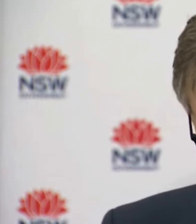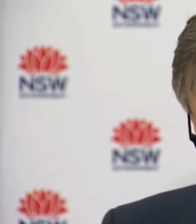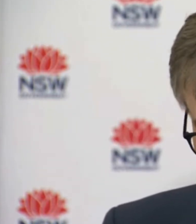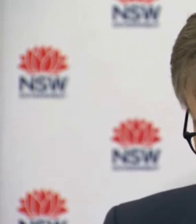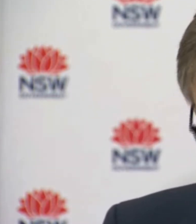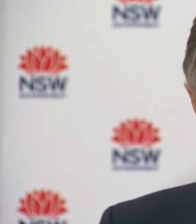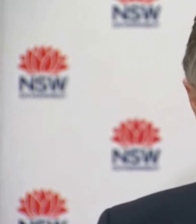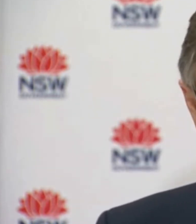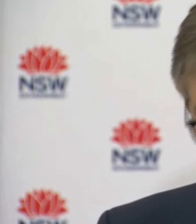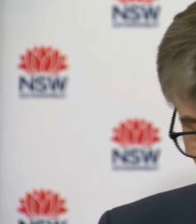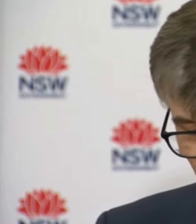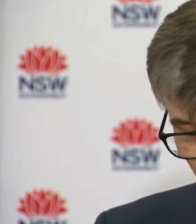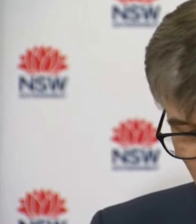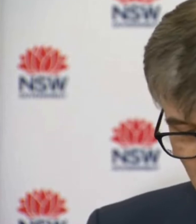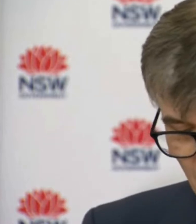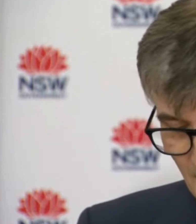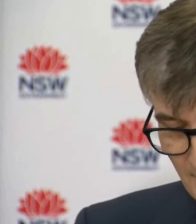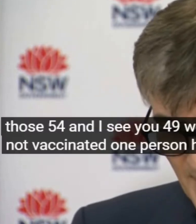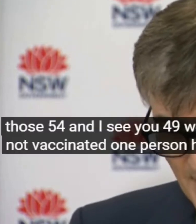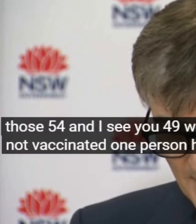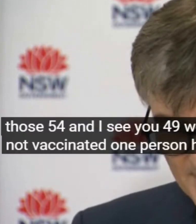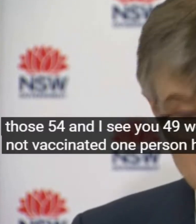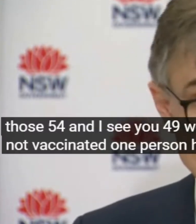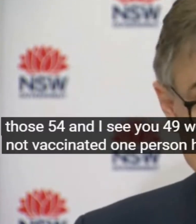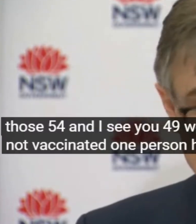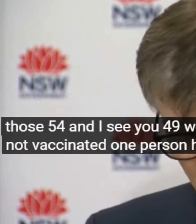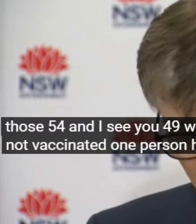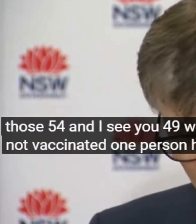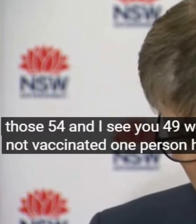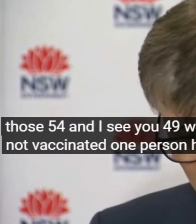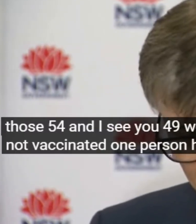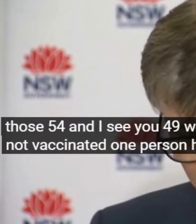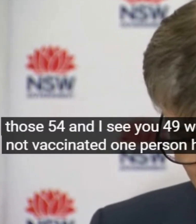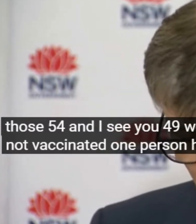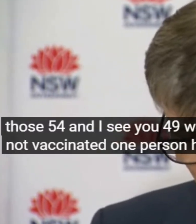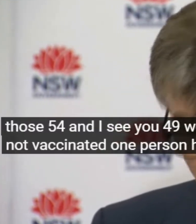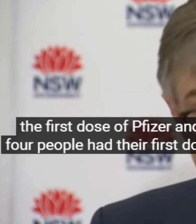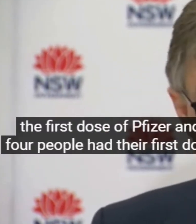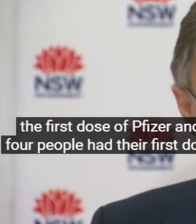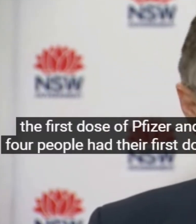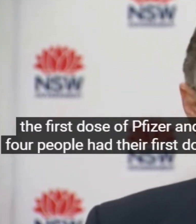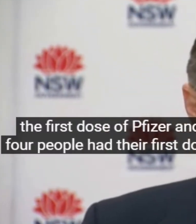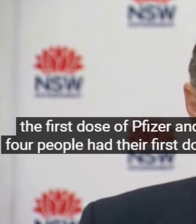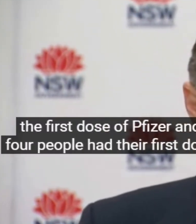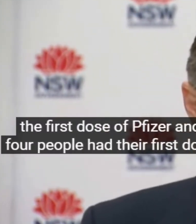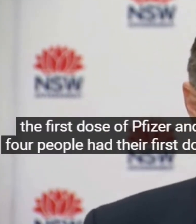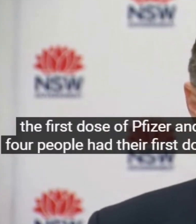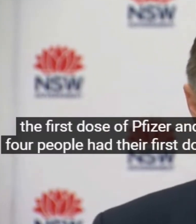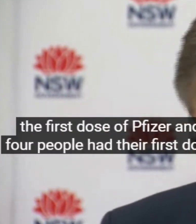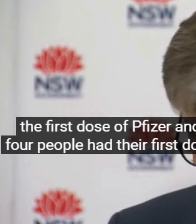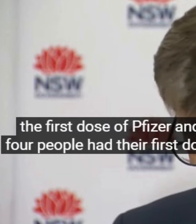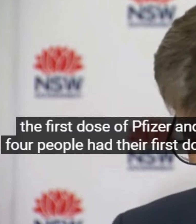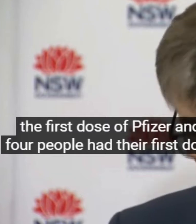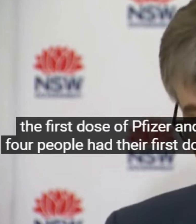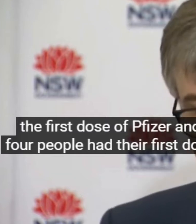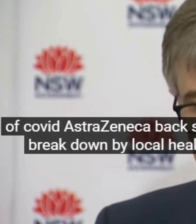and 4 people had their first dose of COVID-19 AstraZeneca vaccine. By breakdown by local health